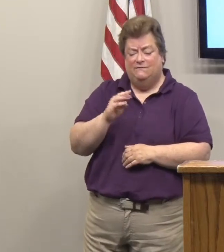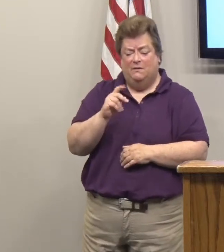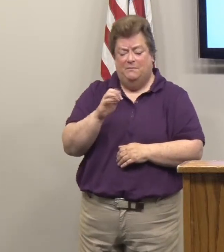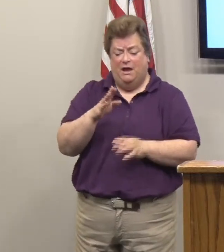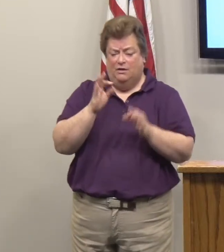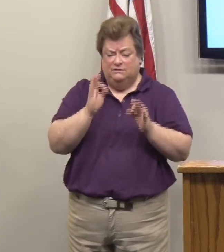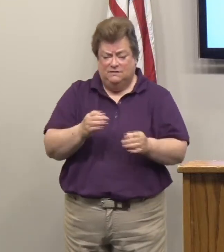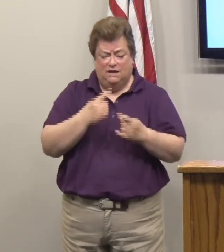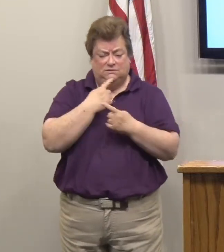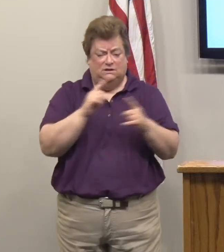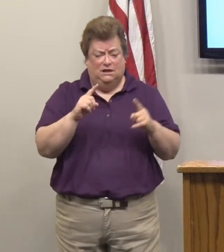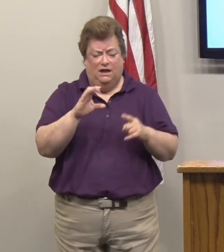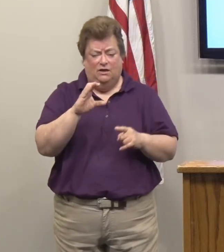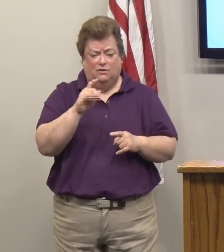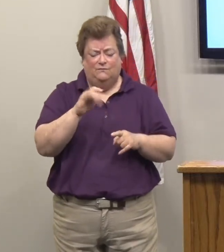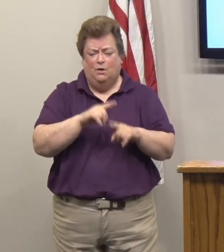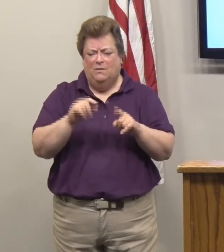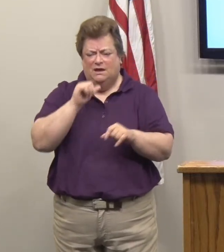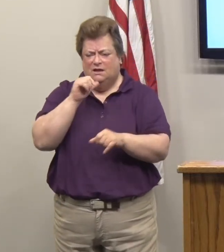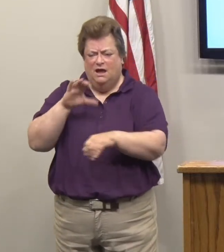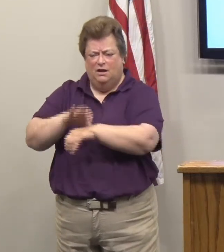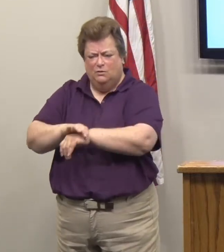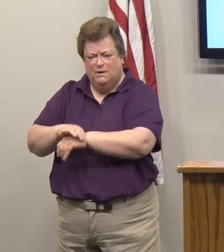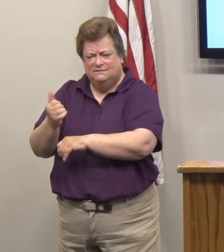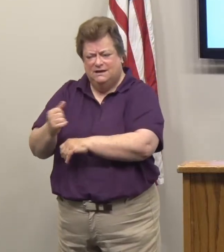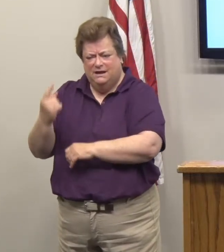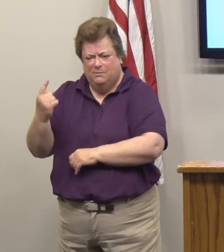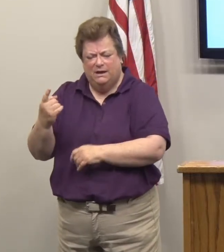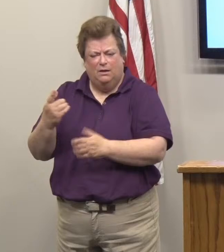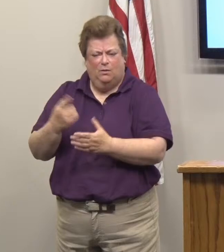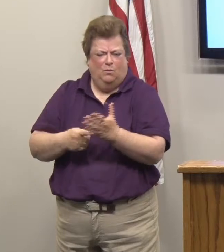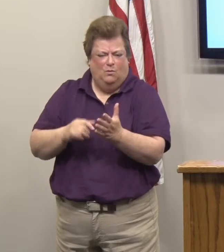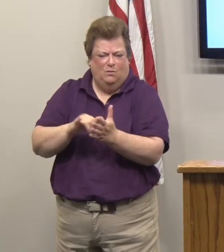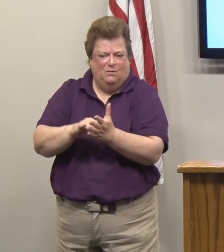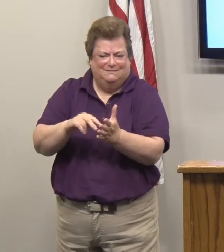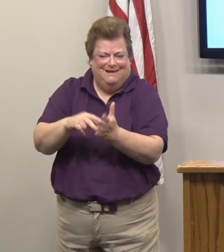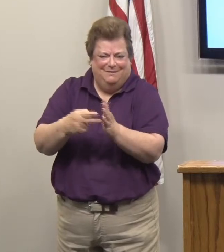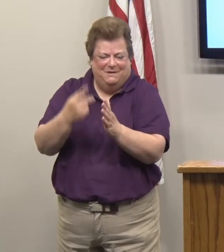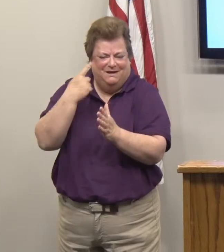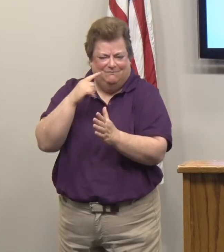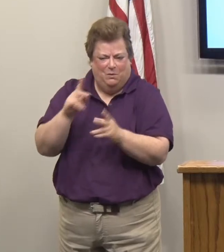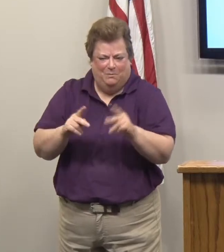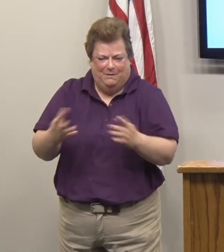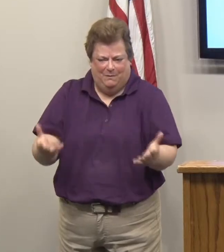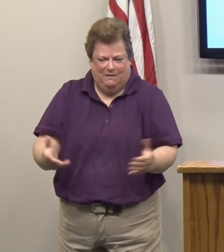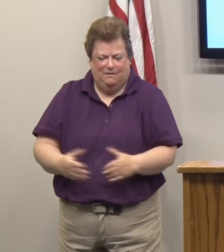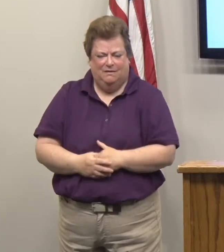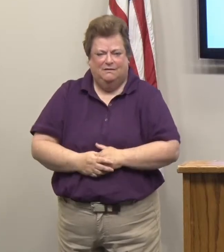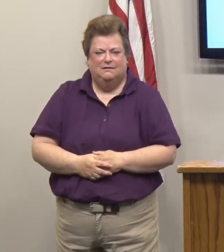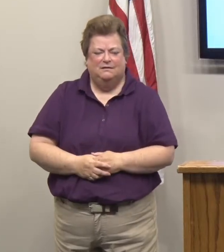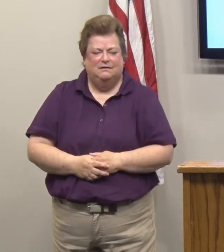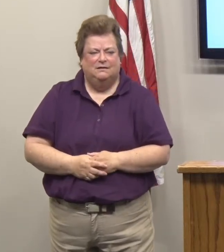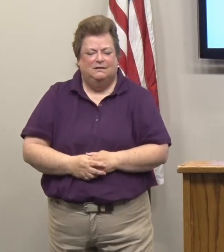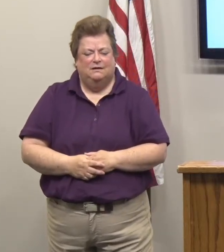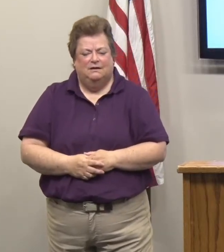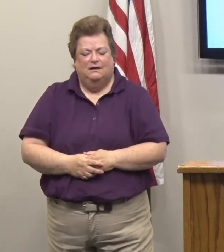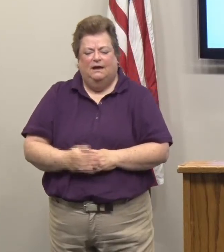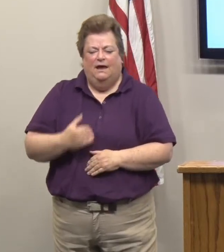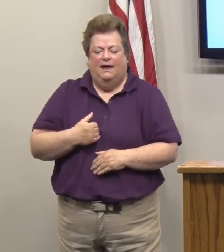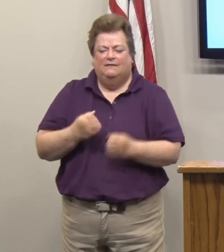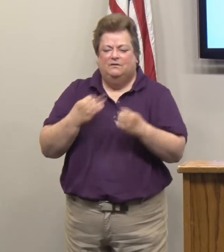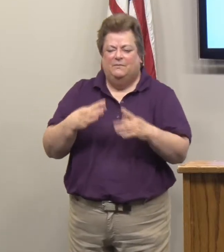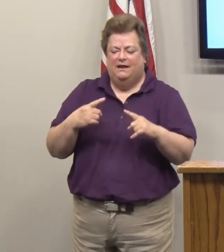curfew with no intention of arresting or citing people for breaking it, what message does that send? Okay, could everyone hear the question?